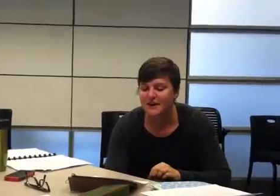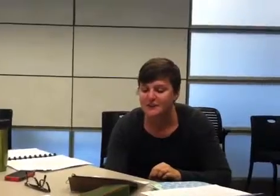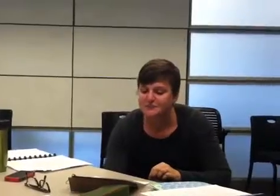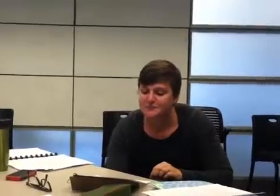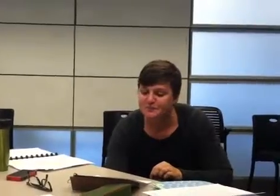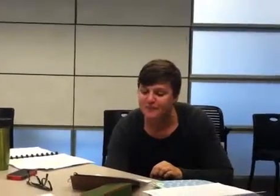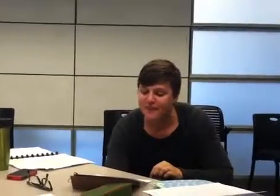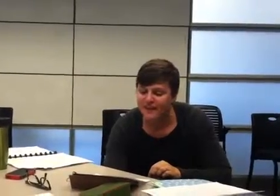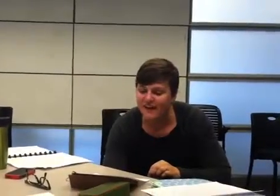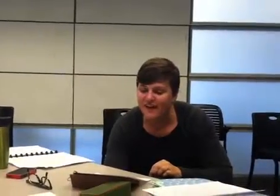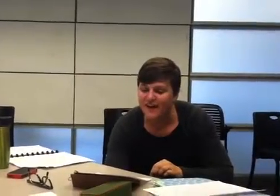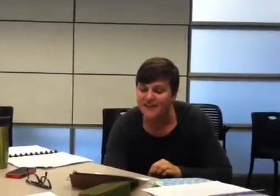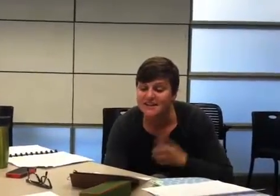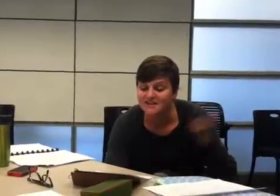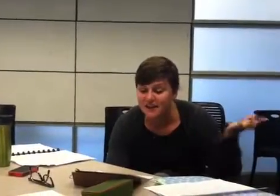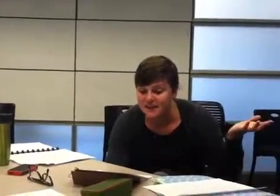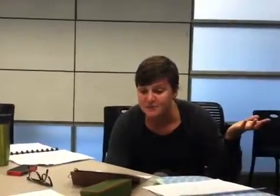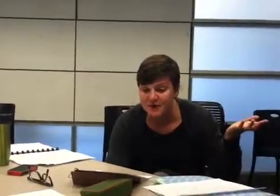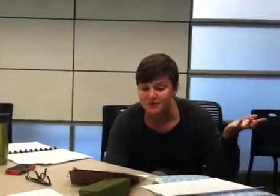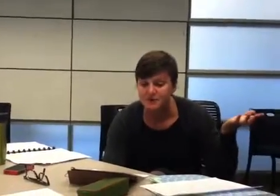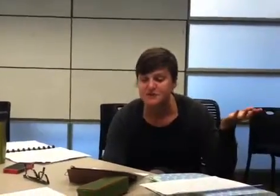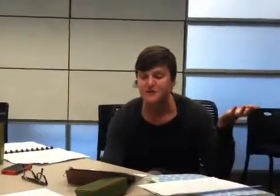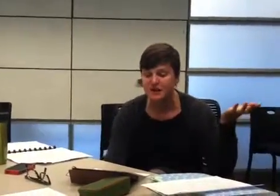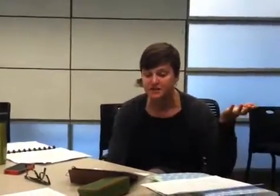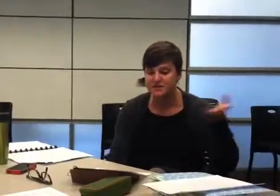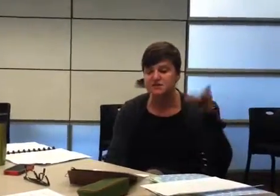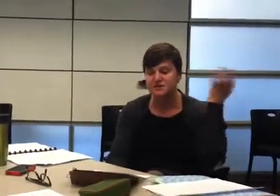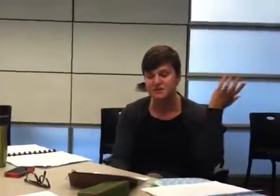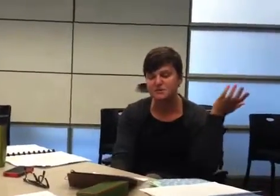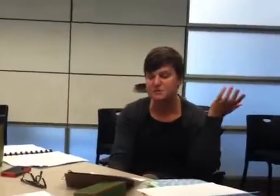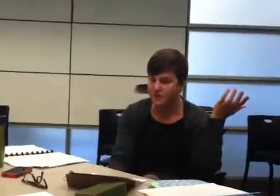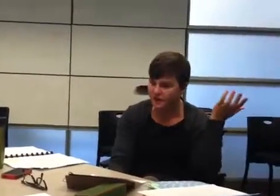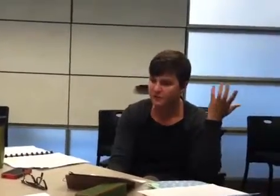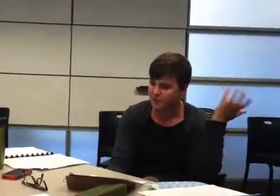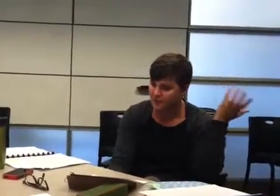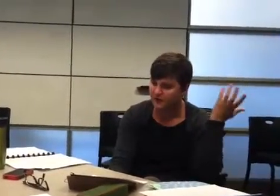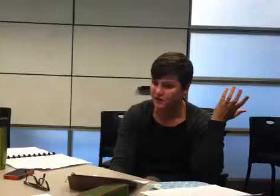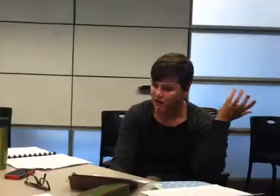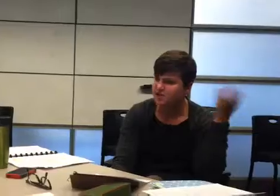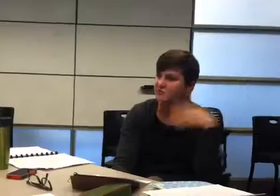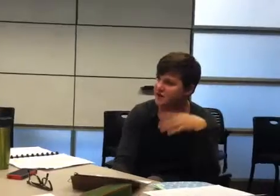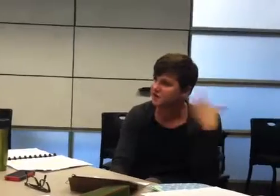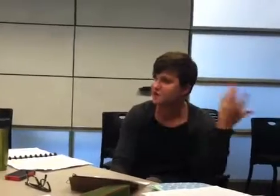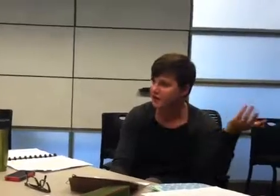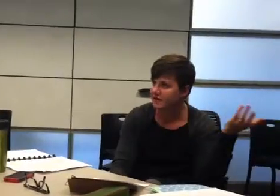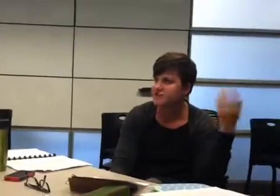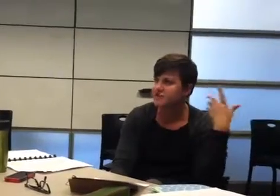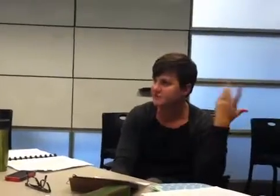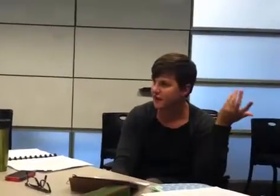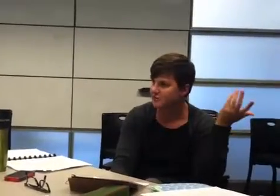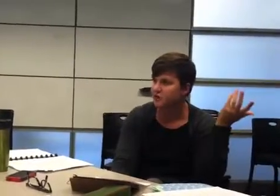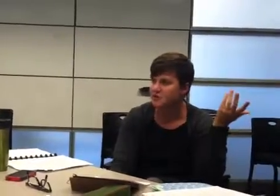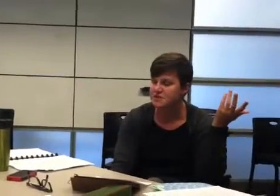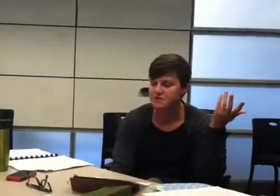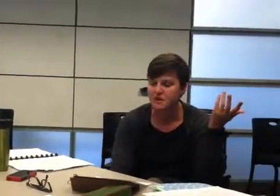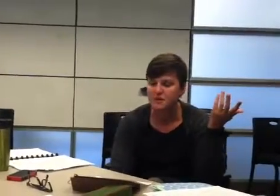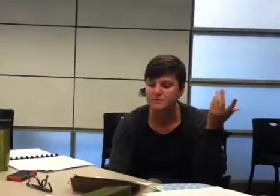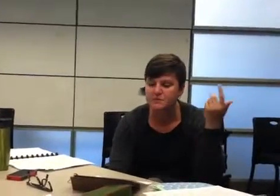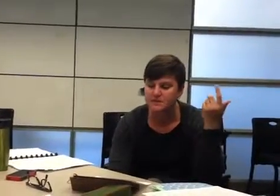am. Identify any metaphors or analogies, because we've been talking about the logic of metaphor or analogy as a valid arguments